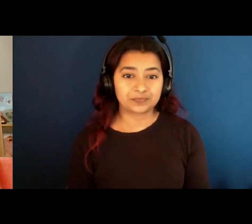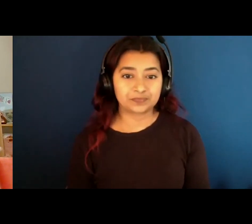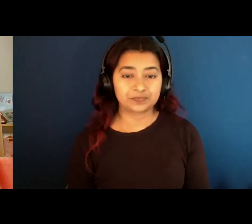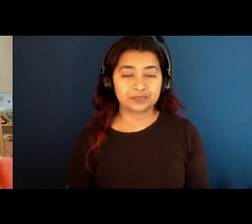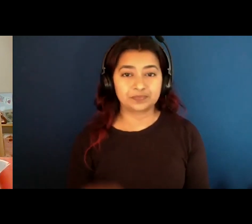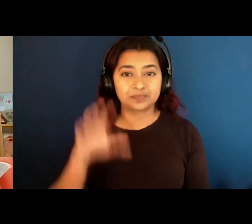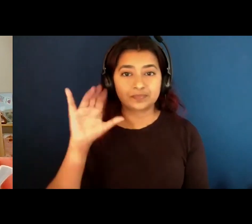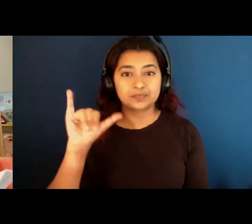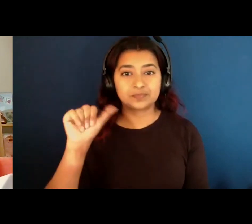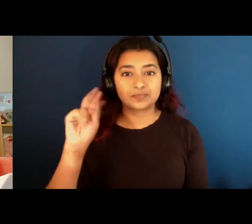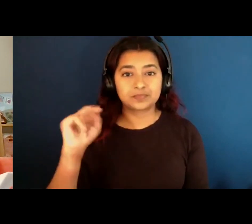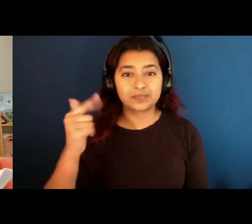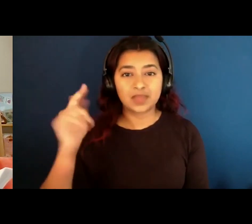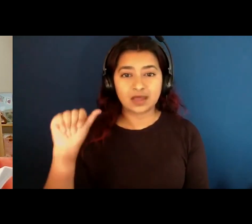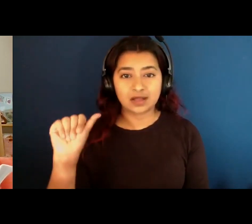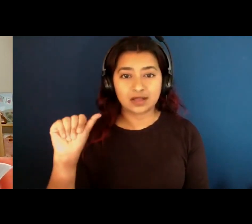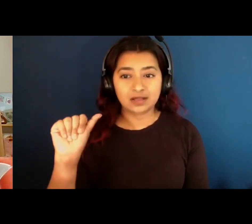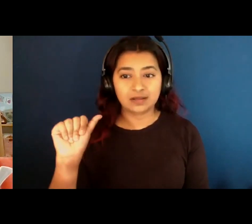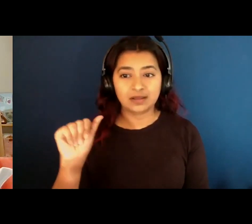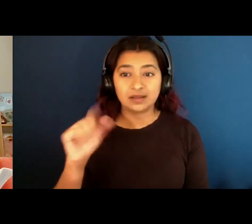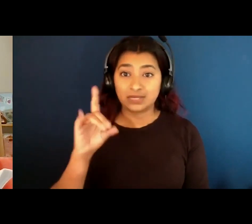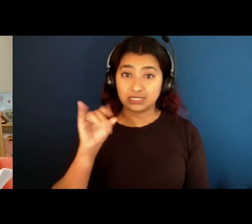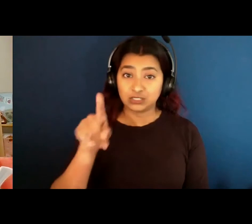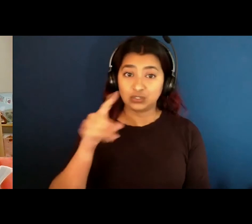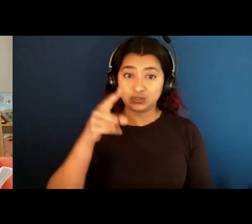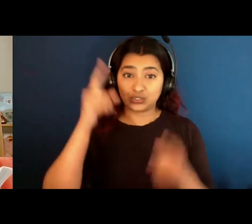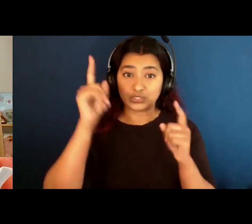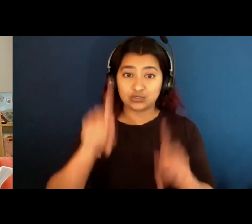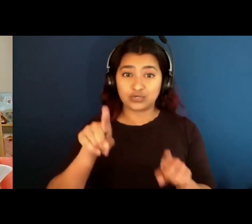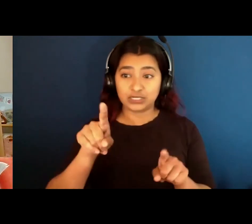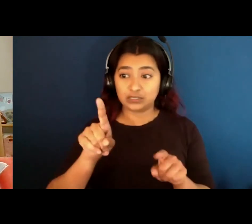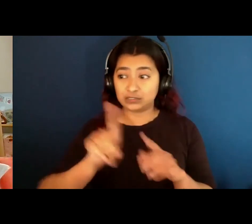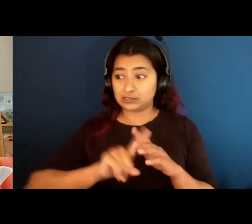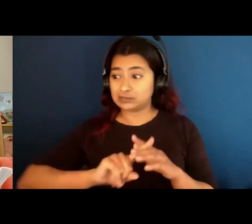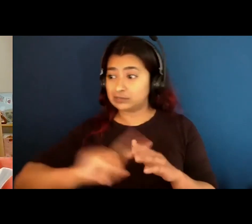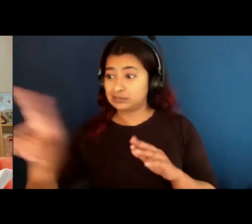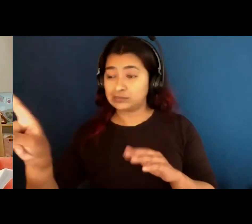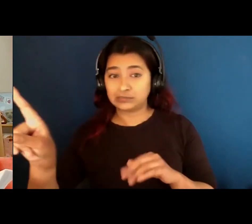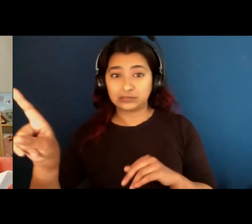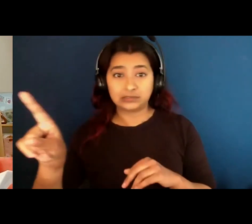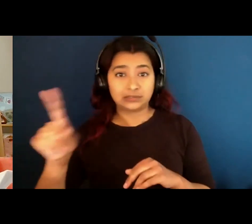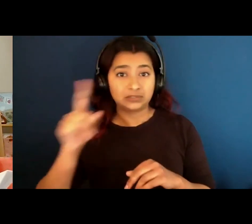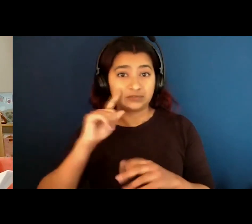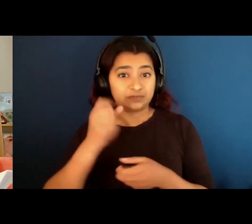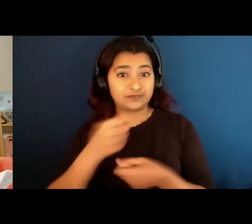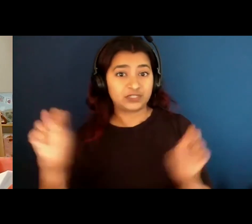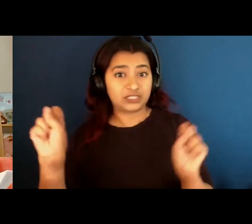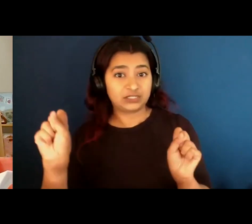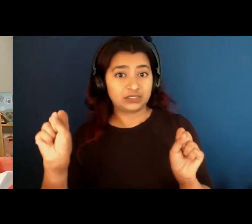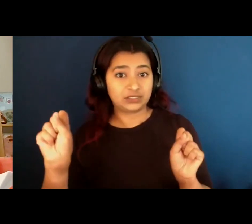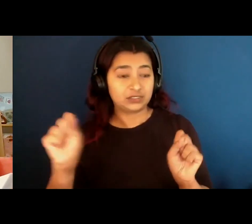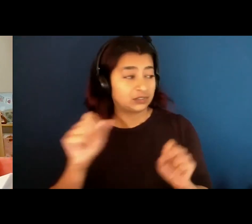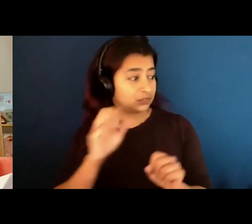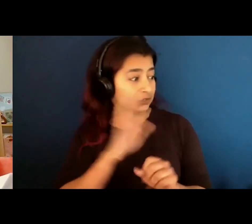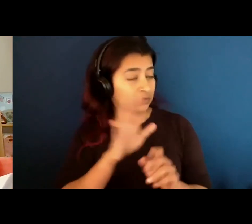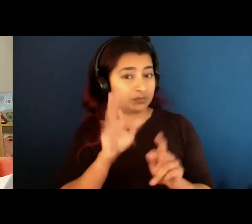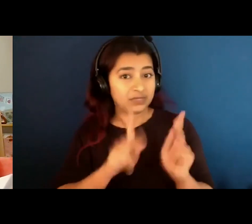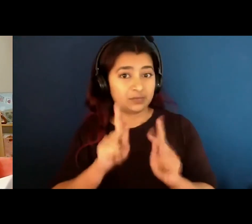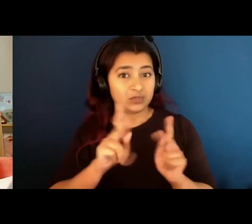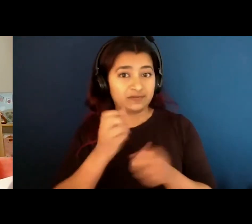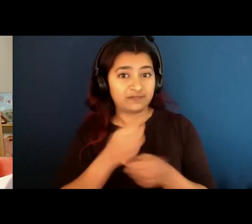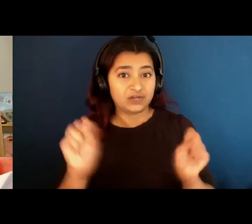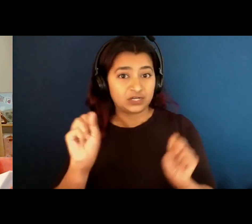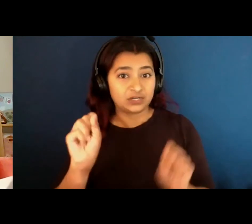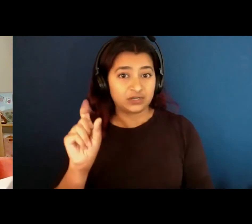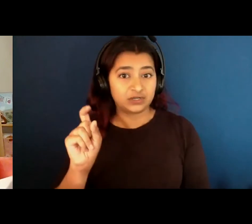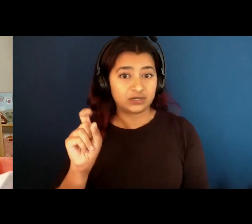Yanga, did you really agree to turn in runaways in exchange for freedom, your people's freedom?